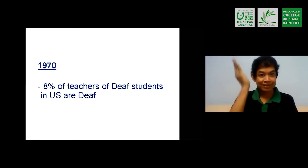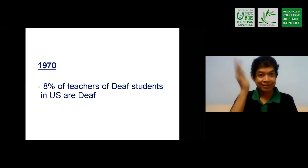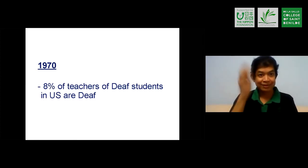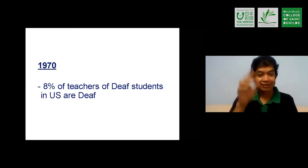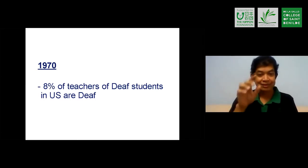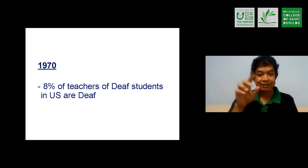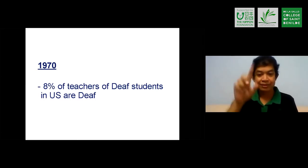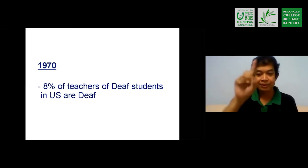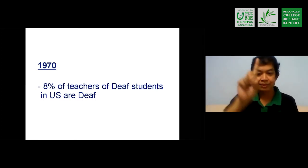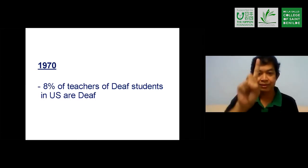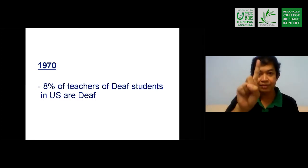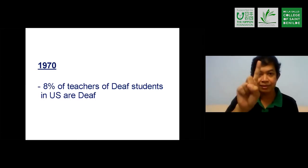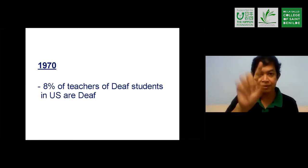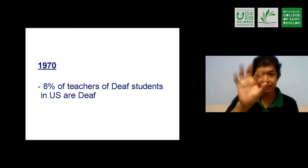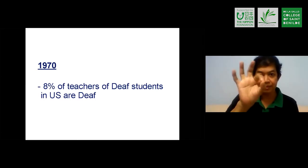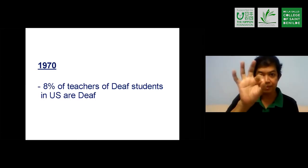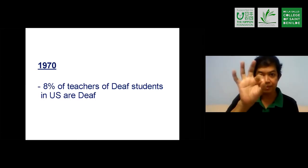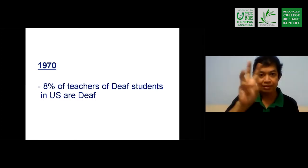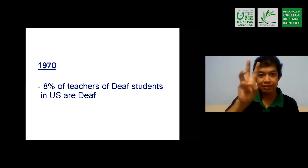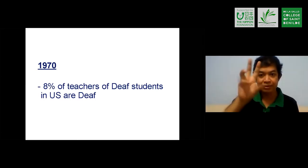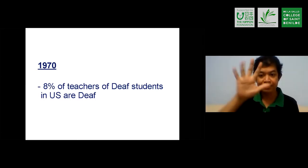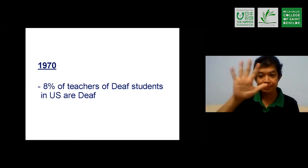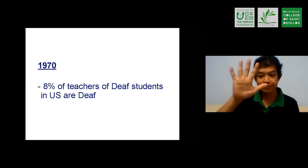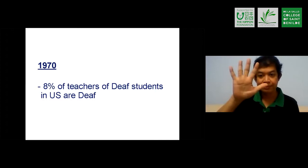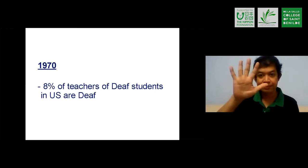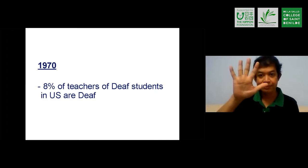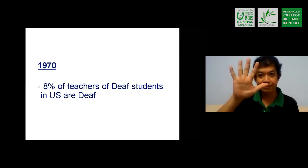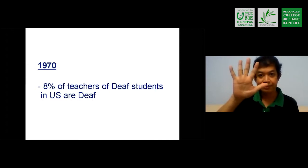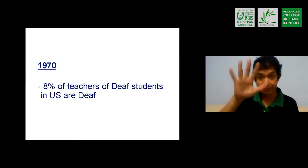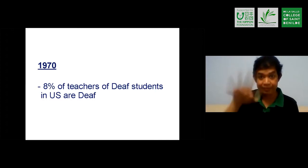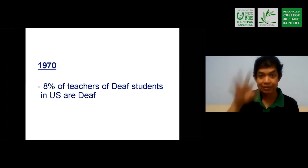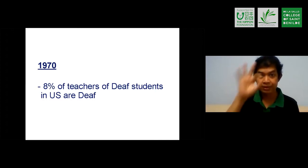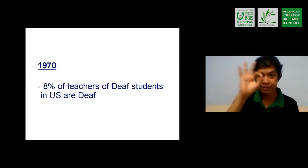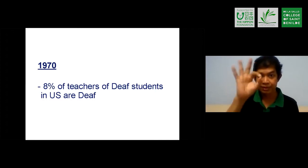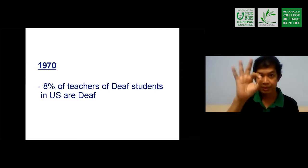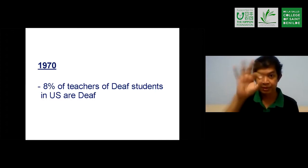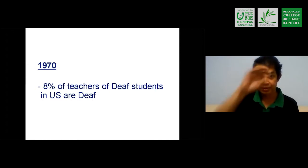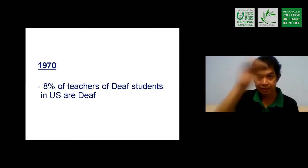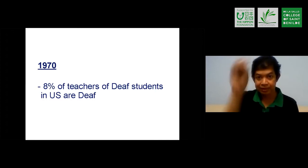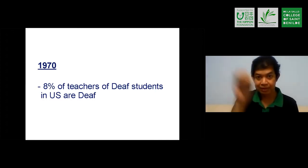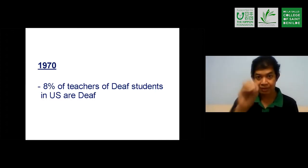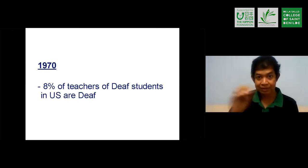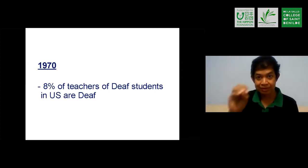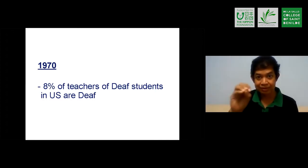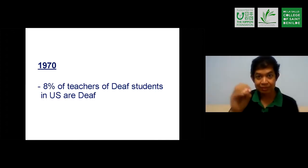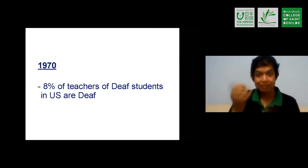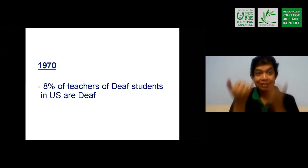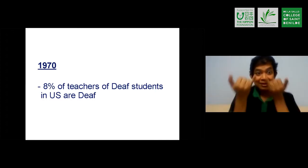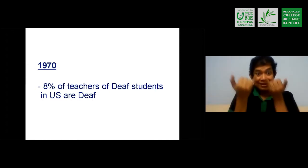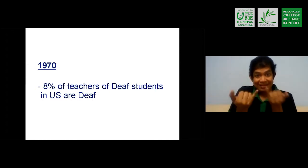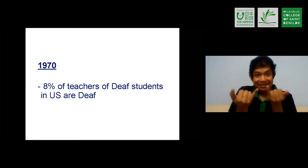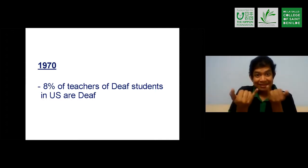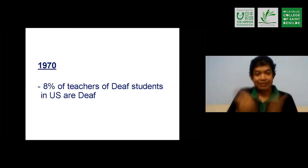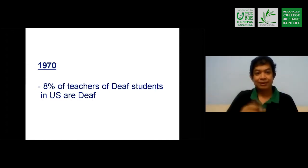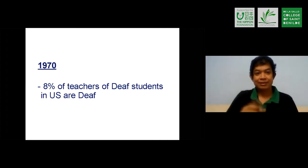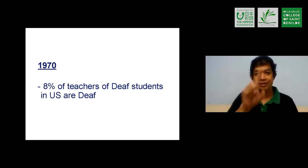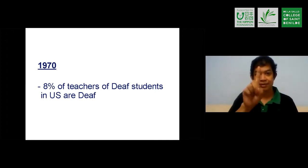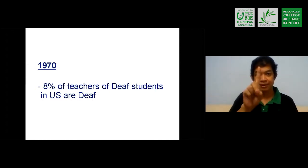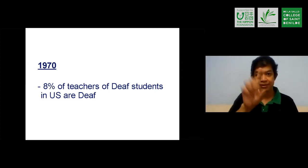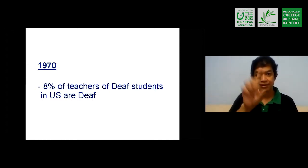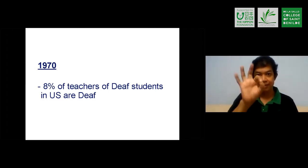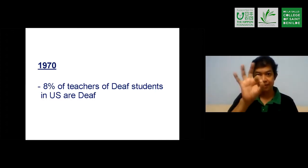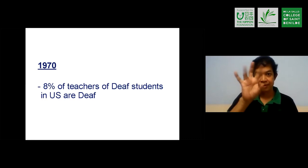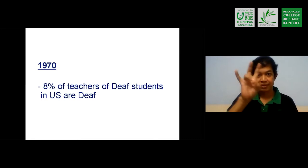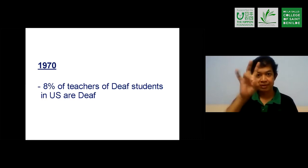remember Meng in her presentation stated that in 1965, there were 9% of deaf